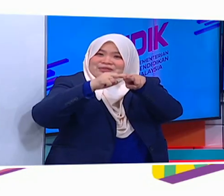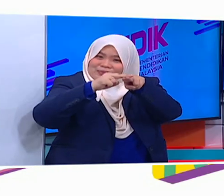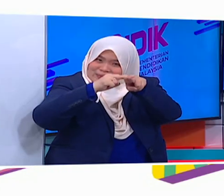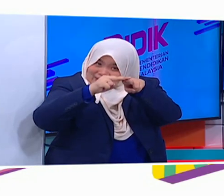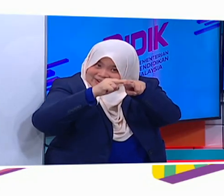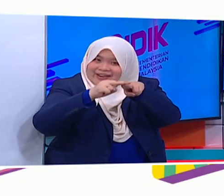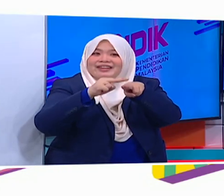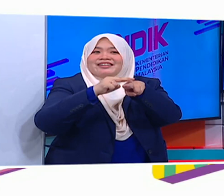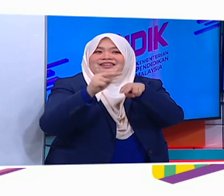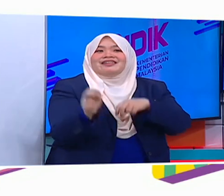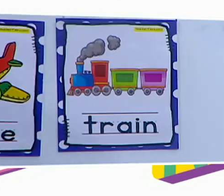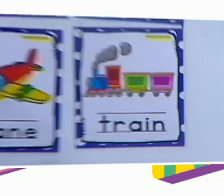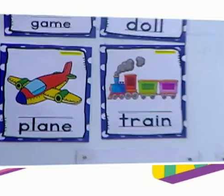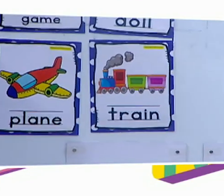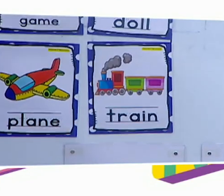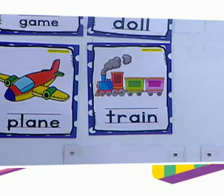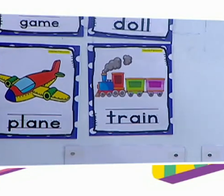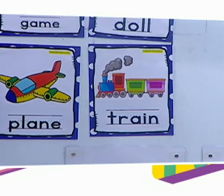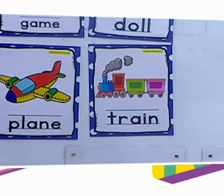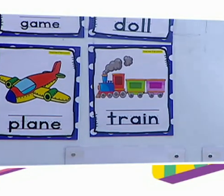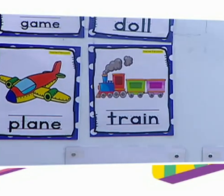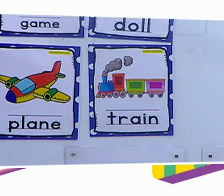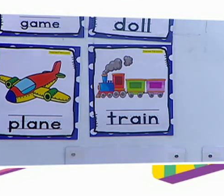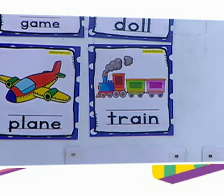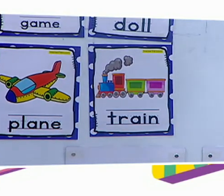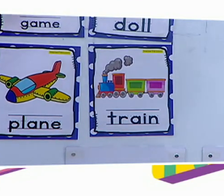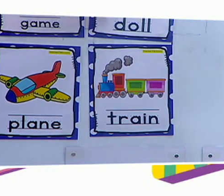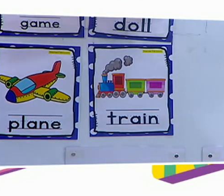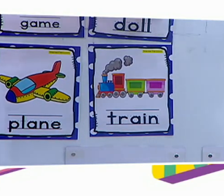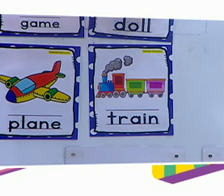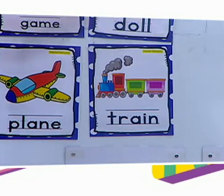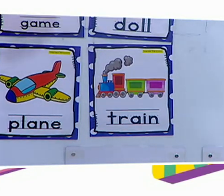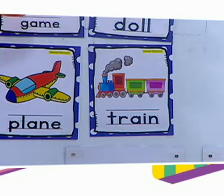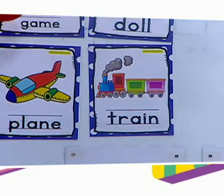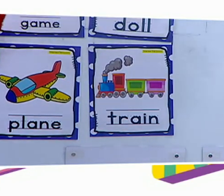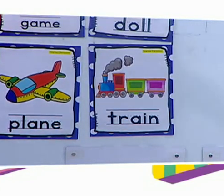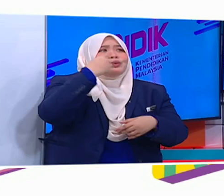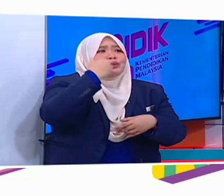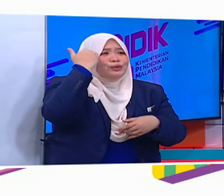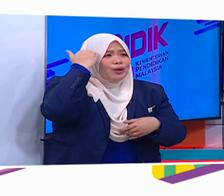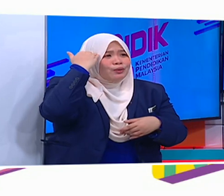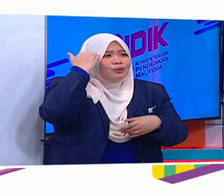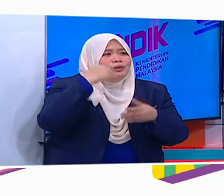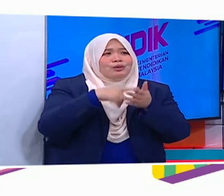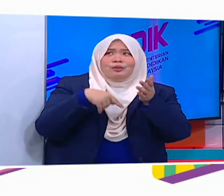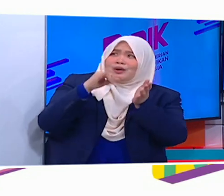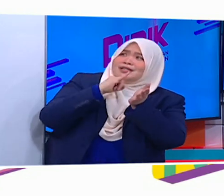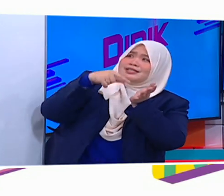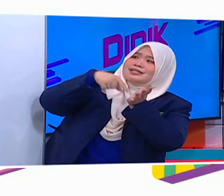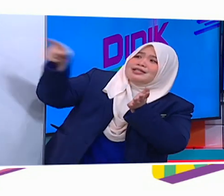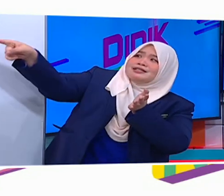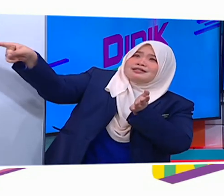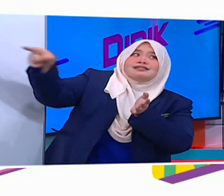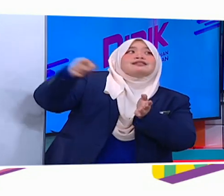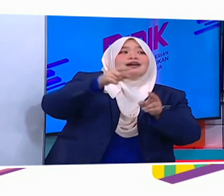D-R-E-I-N. Rain. Okay. And the last one. Udo. What